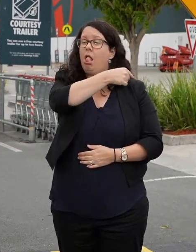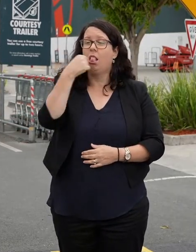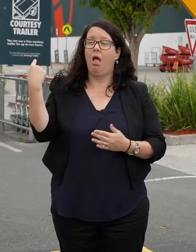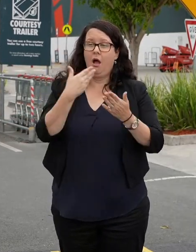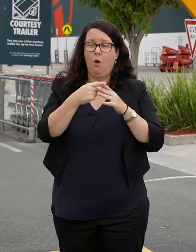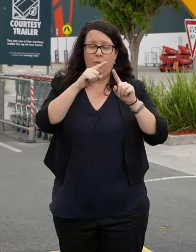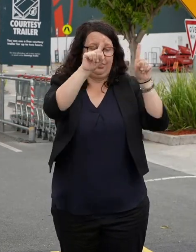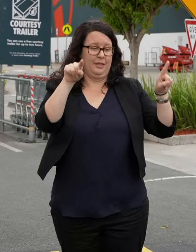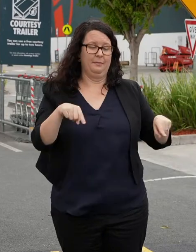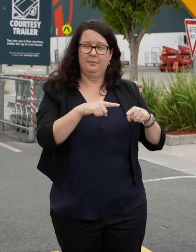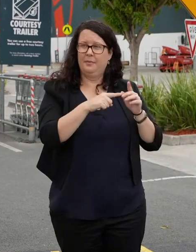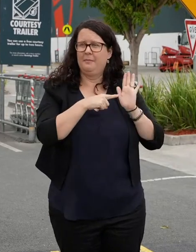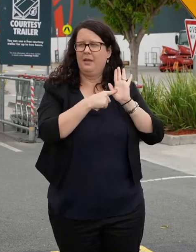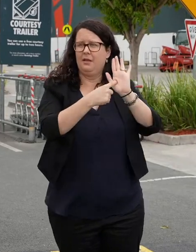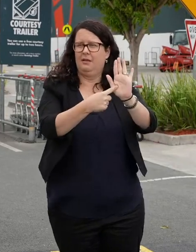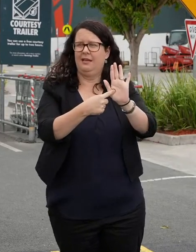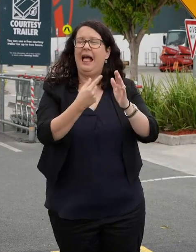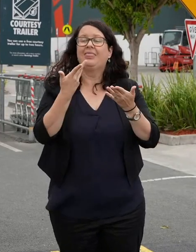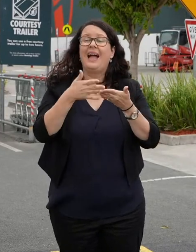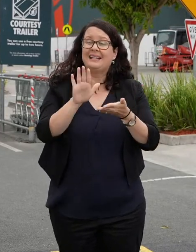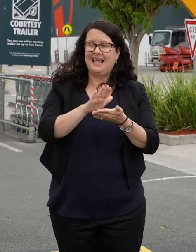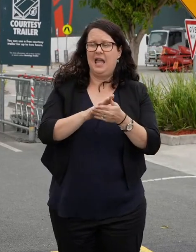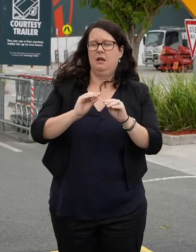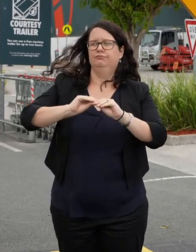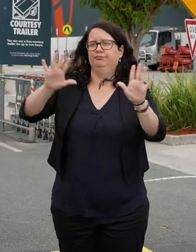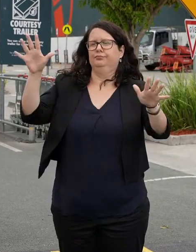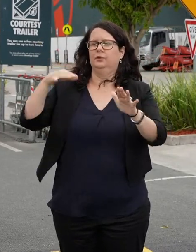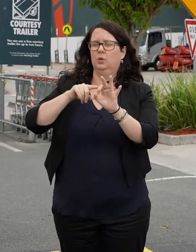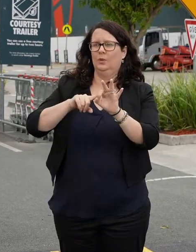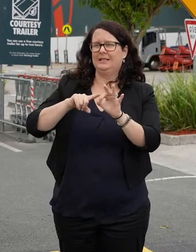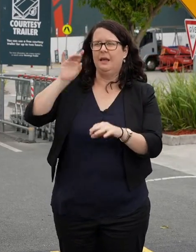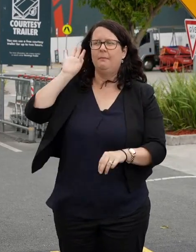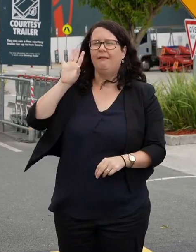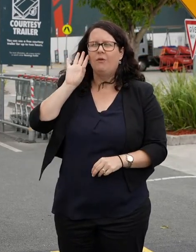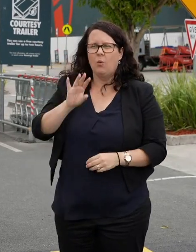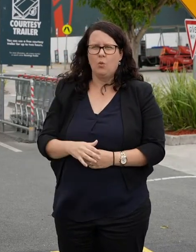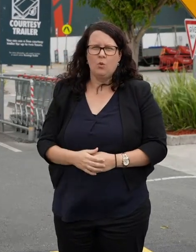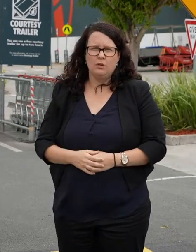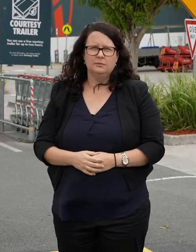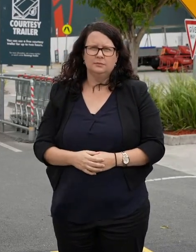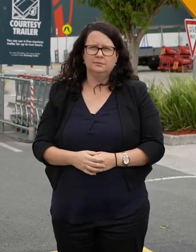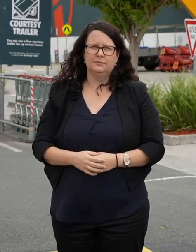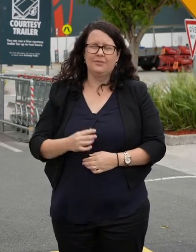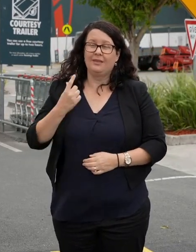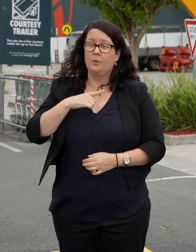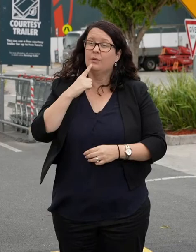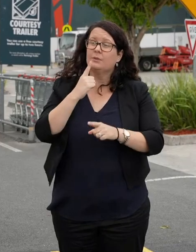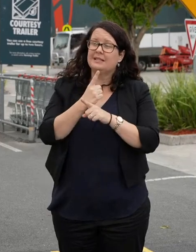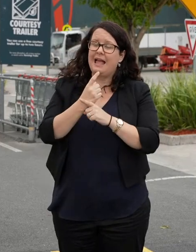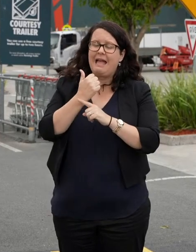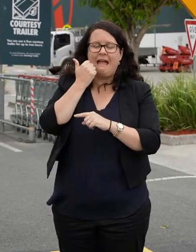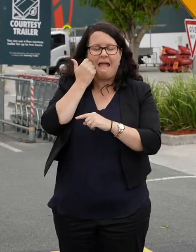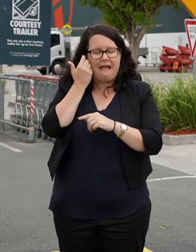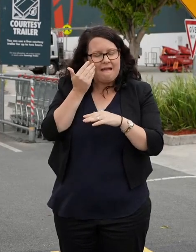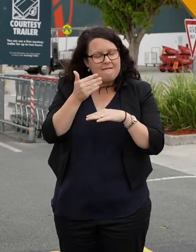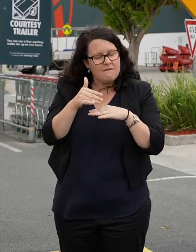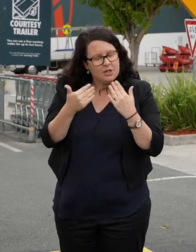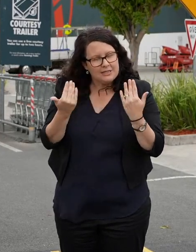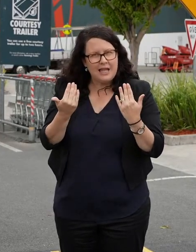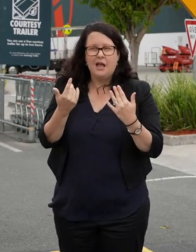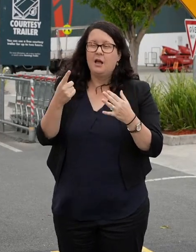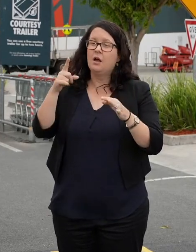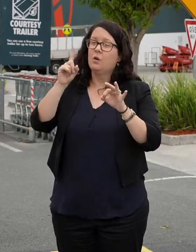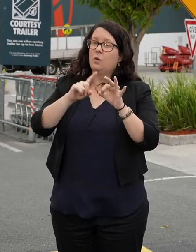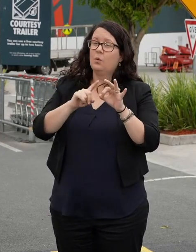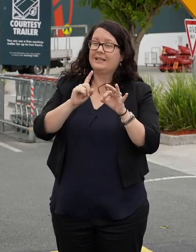where we generally have seen transmission coming into Queensland. And that's why we have said every single day that although